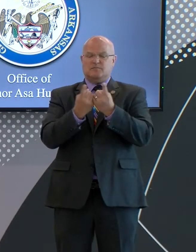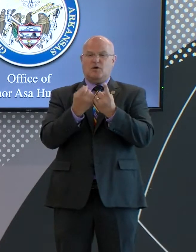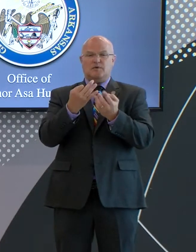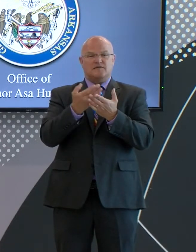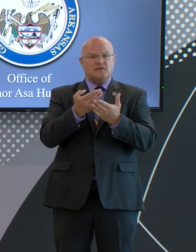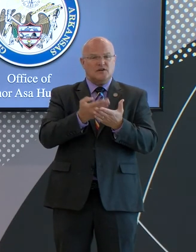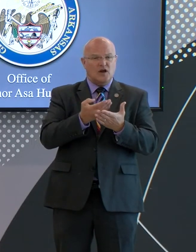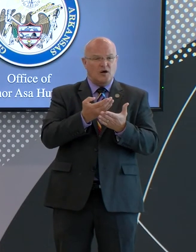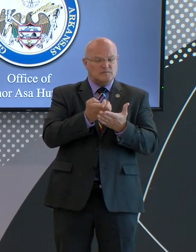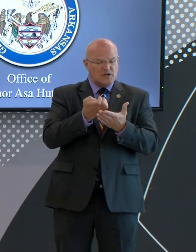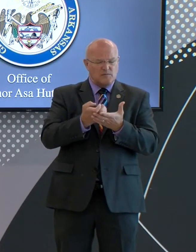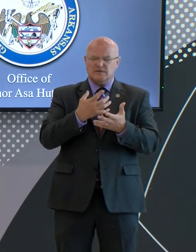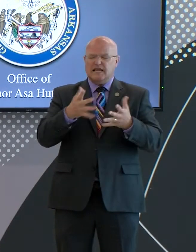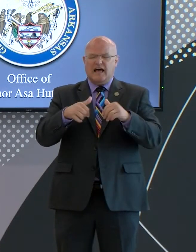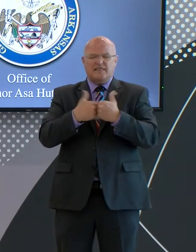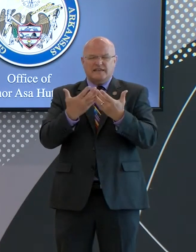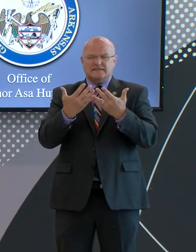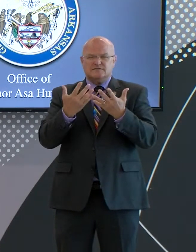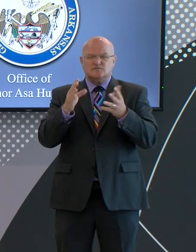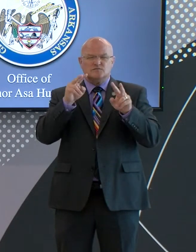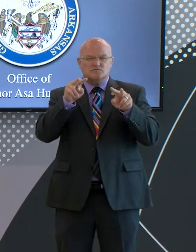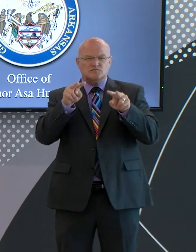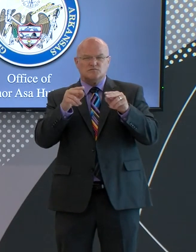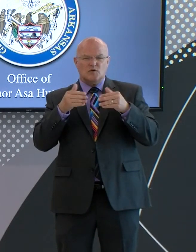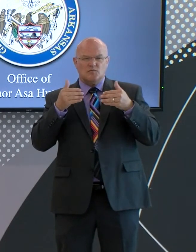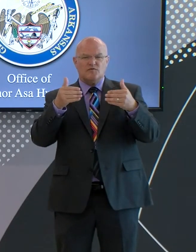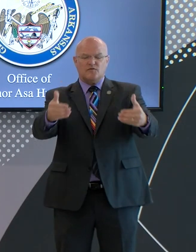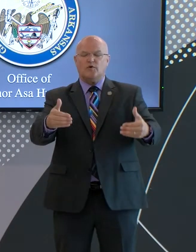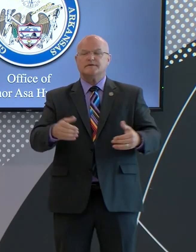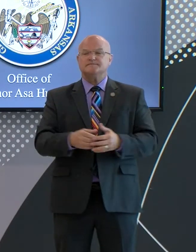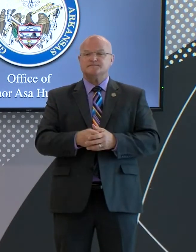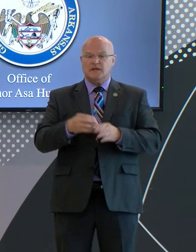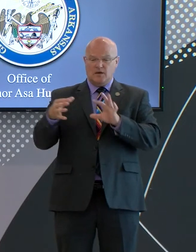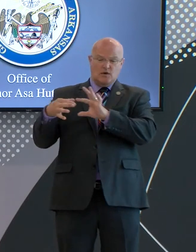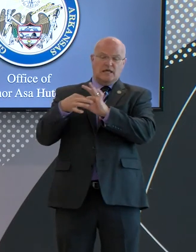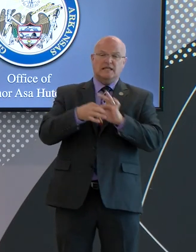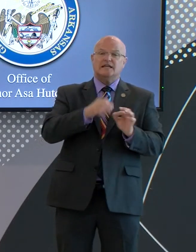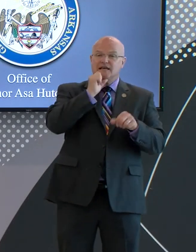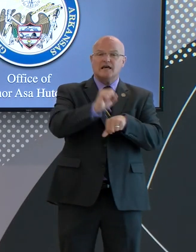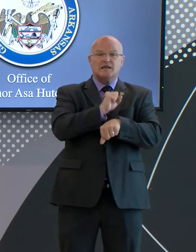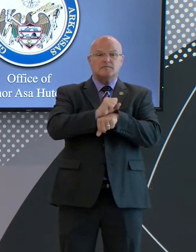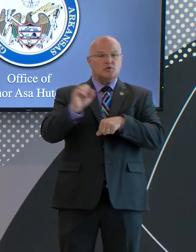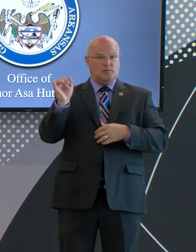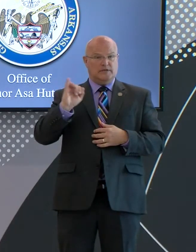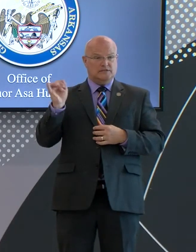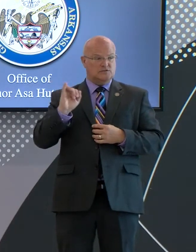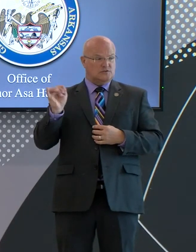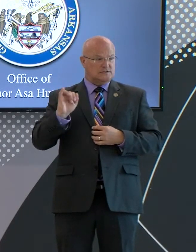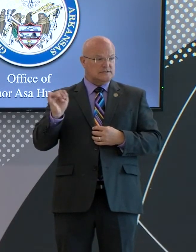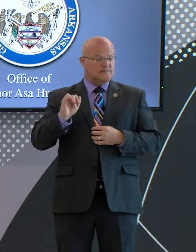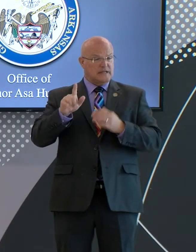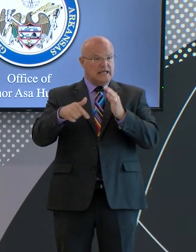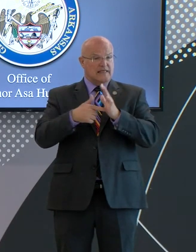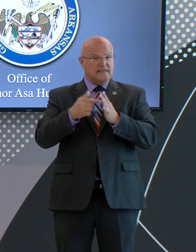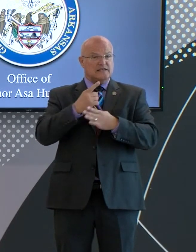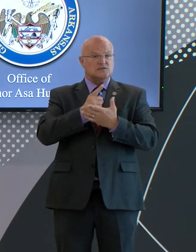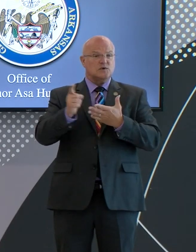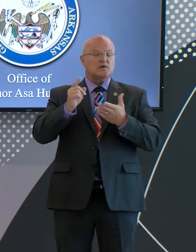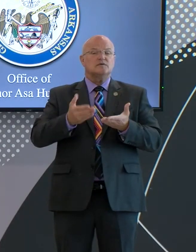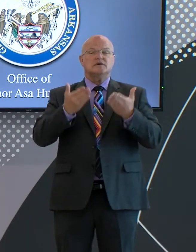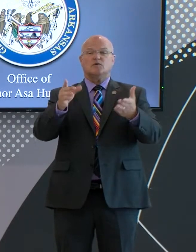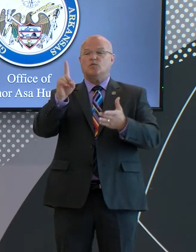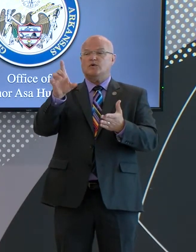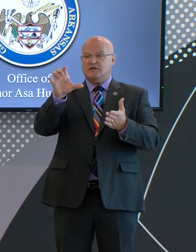Commerce and where things stand and how we see things moving forward. As it relates to the unemployment insurance, this week we'll issue